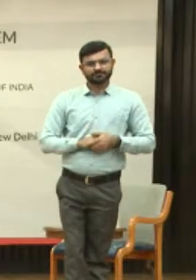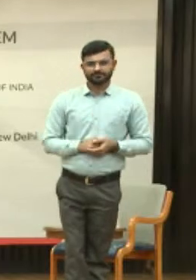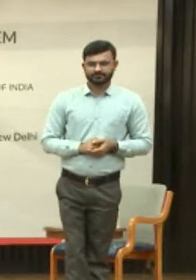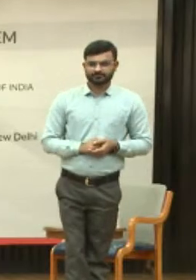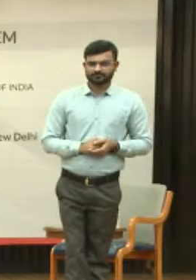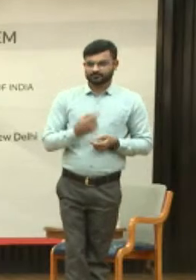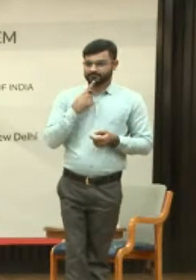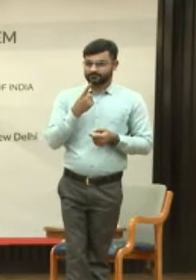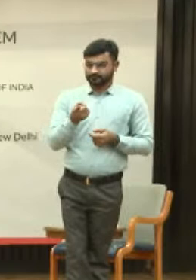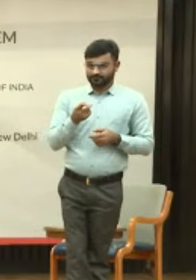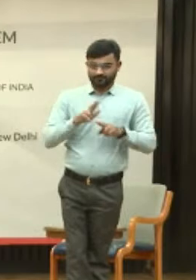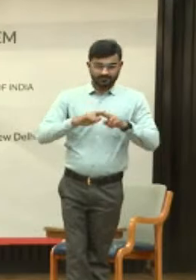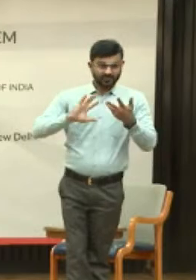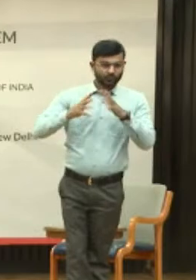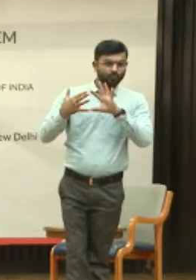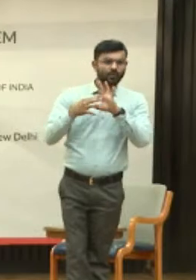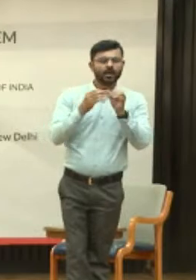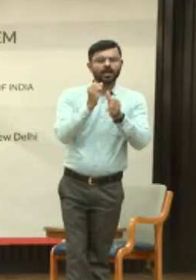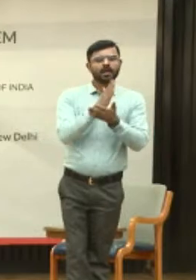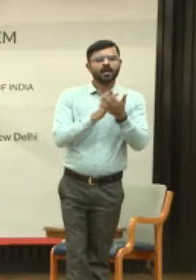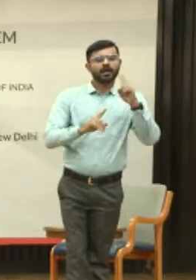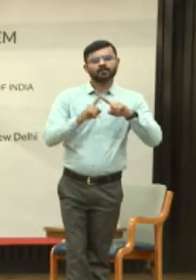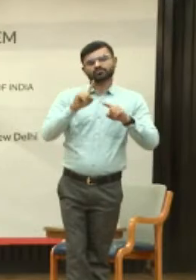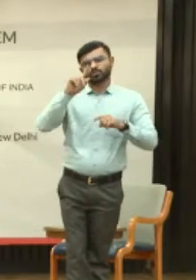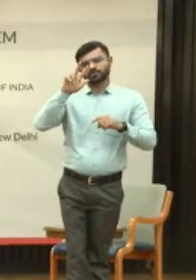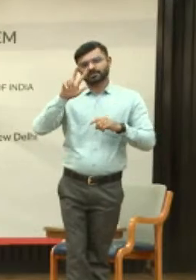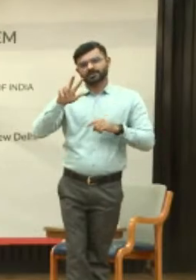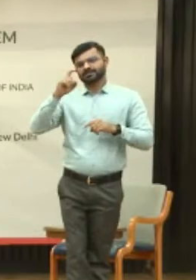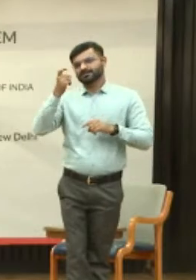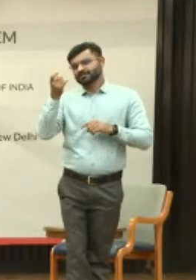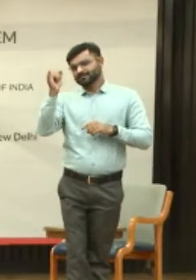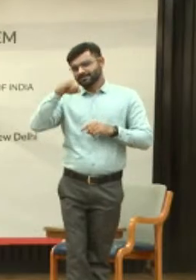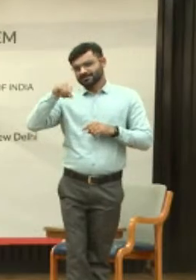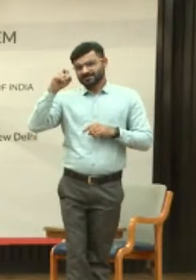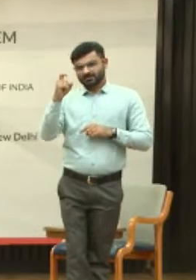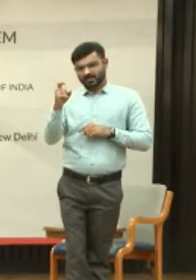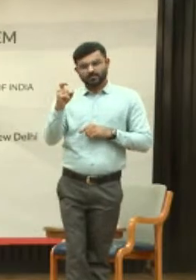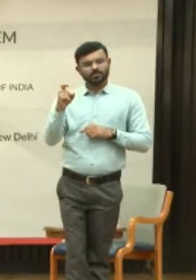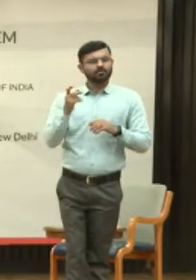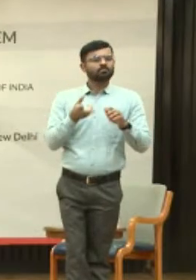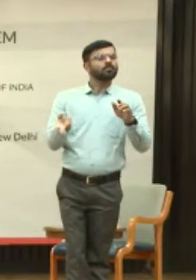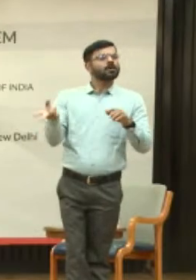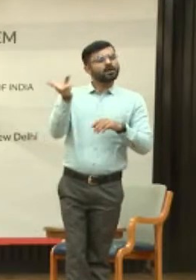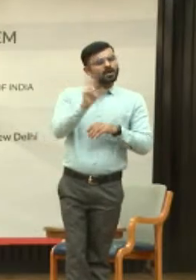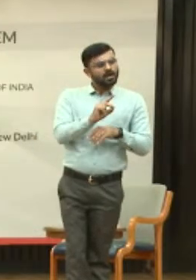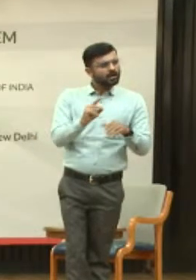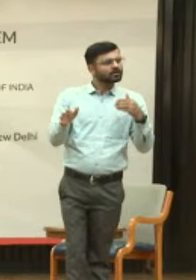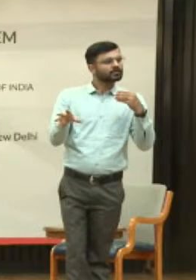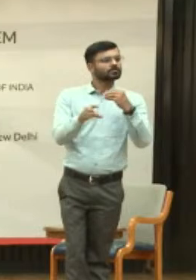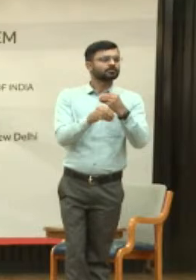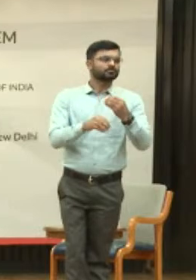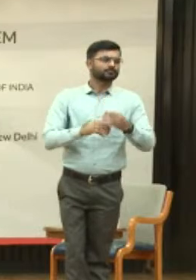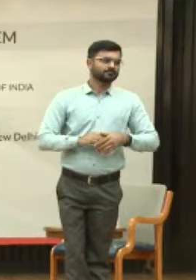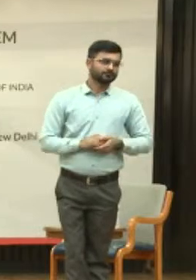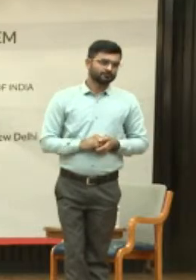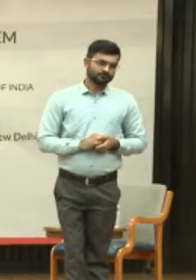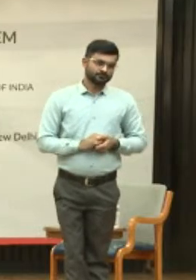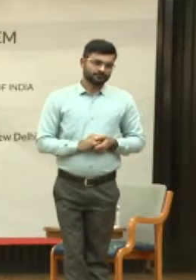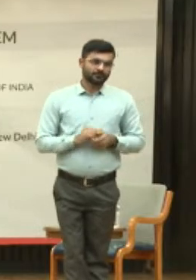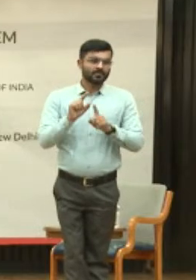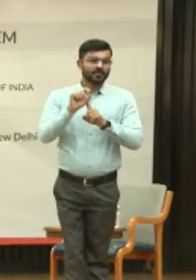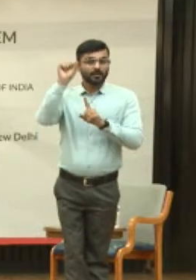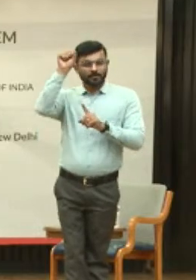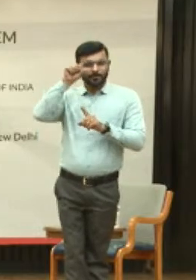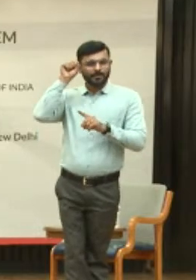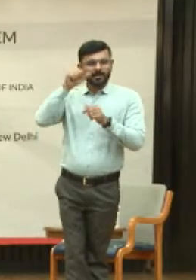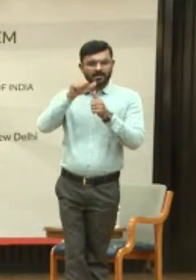There was the Swaraj Act of 1867, which has now been repealed. The East Punjab Act